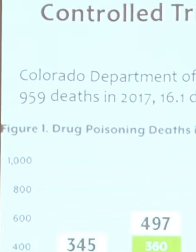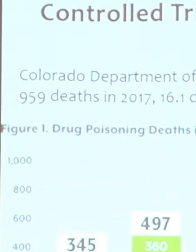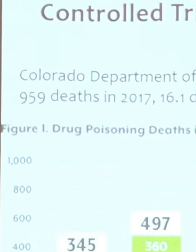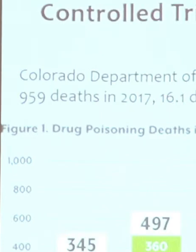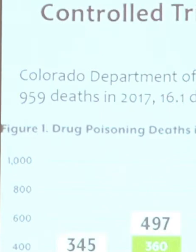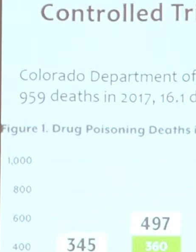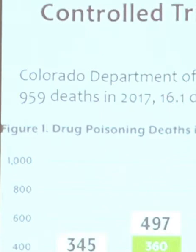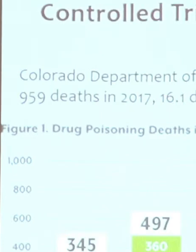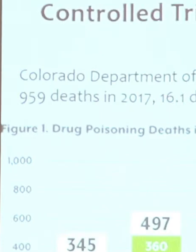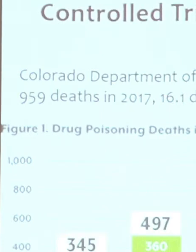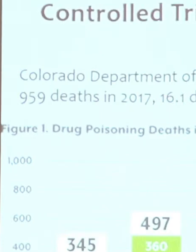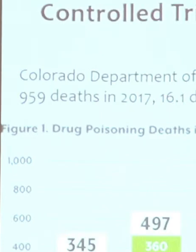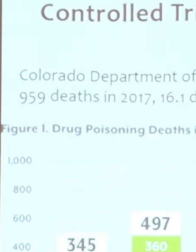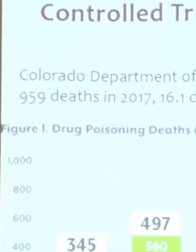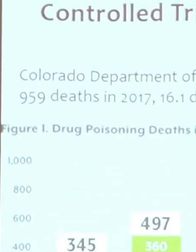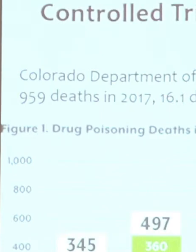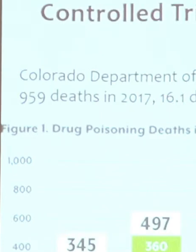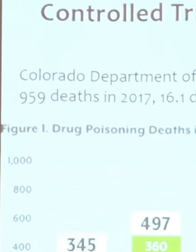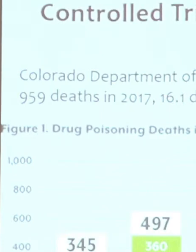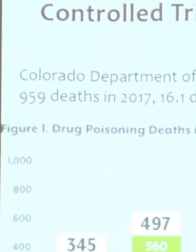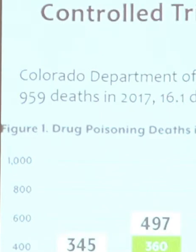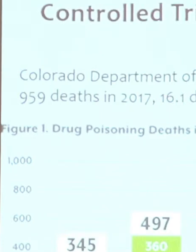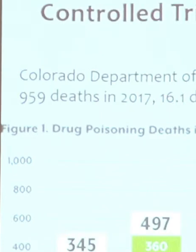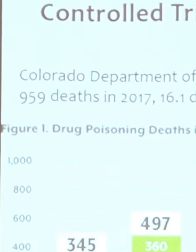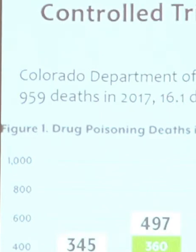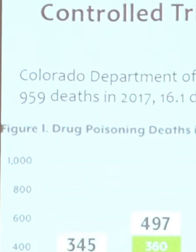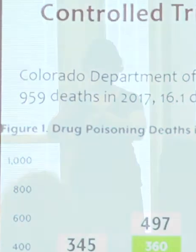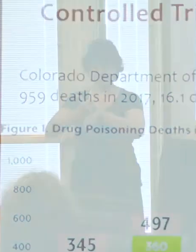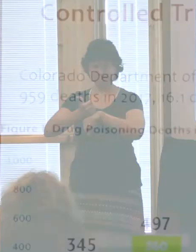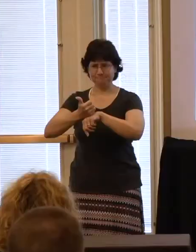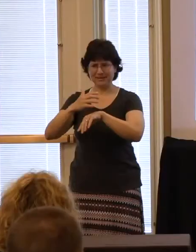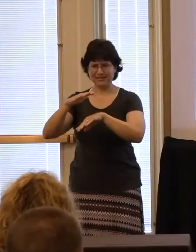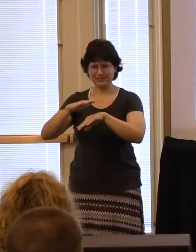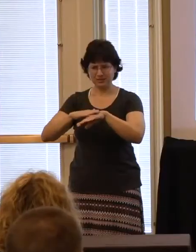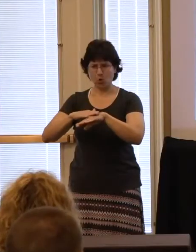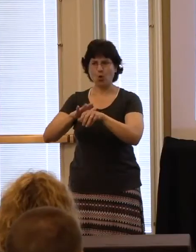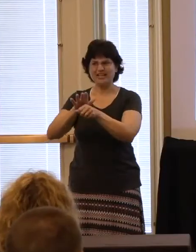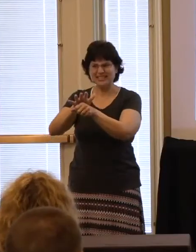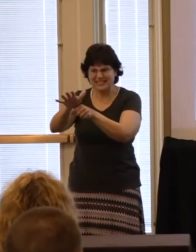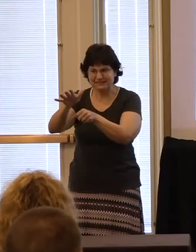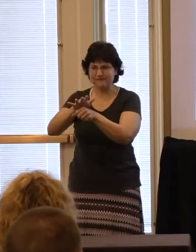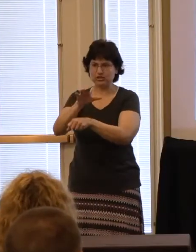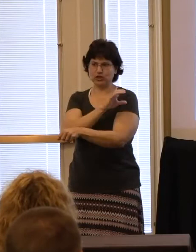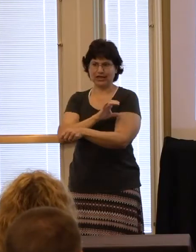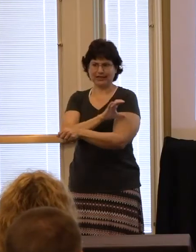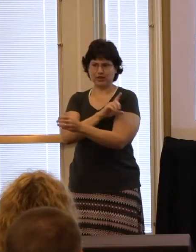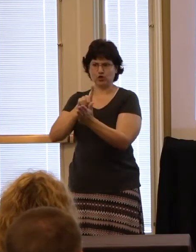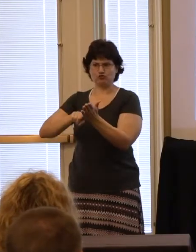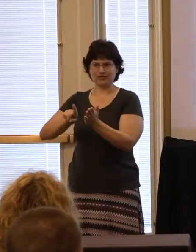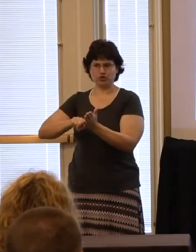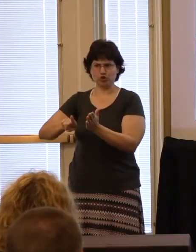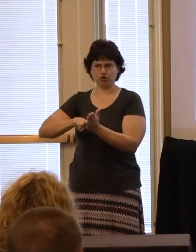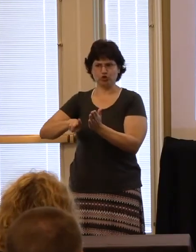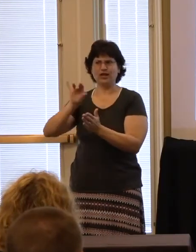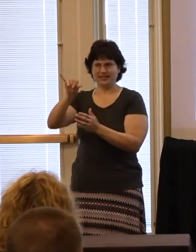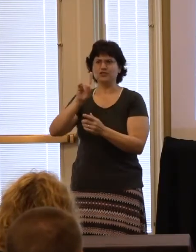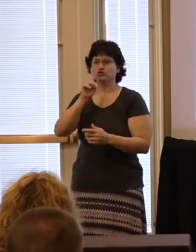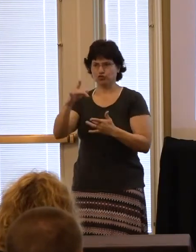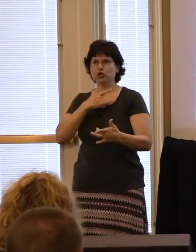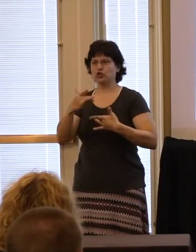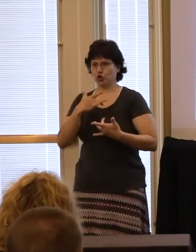and recommending something that really is not based on sufficient clinical research. And that's the real